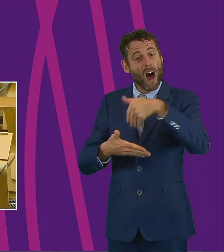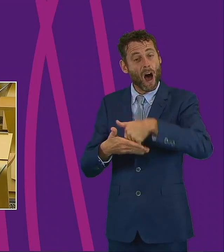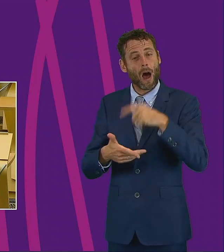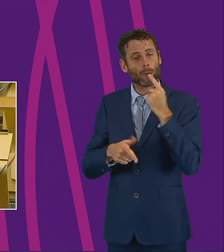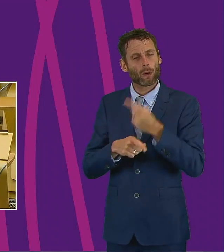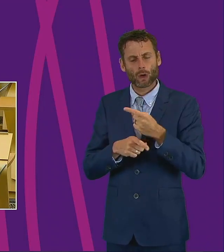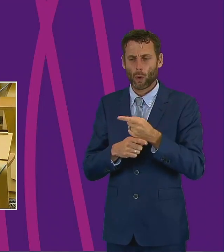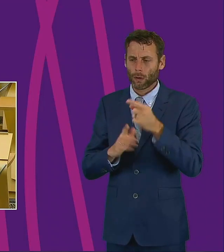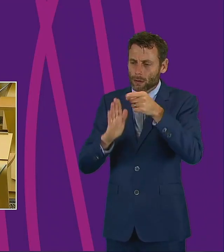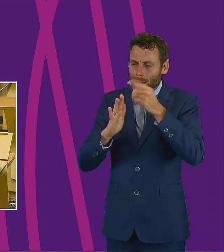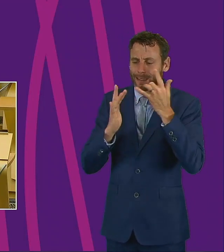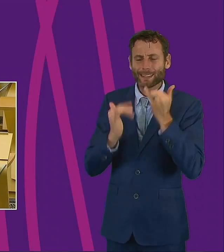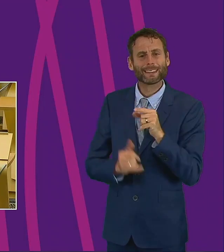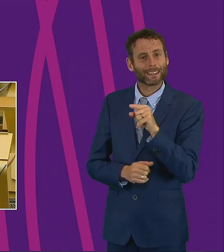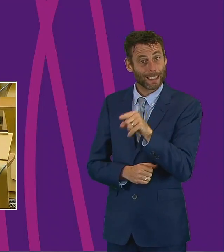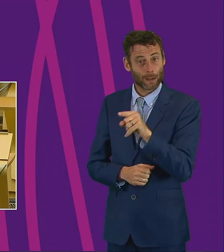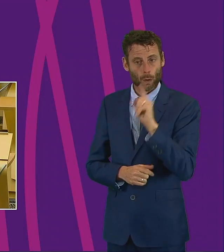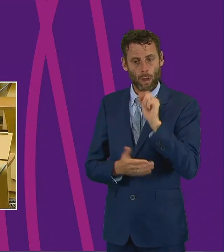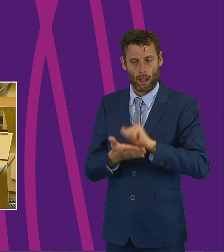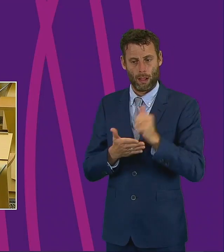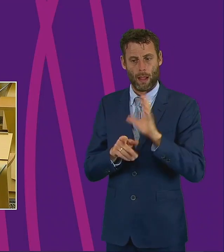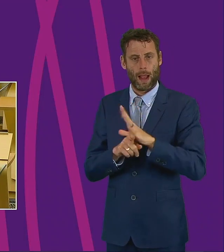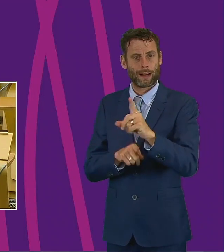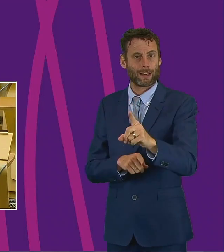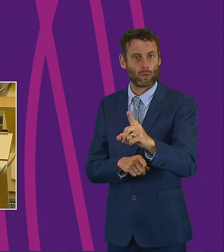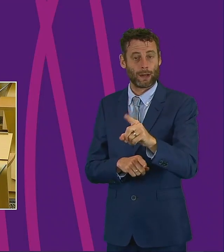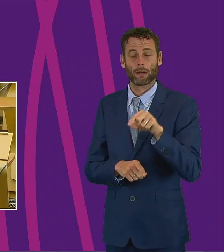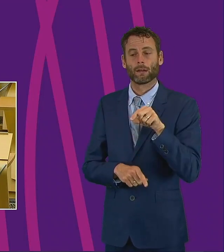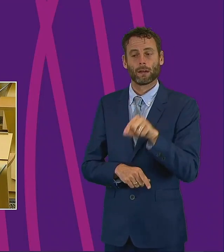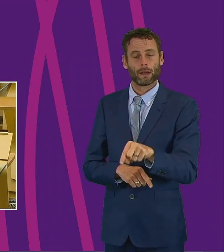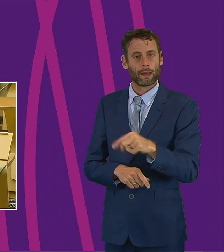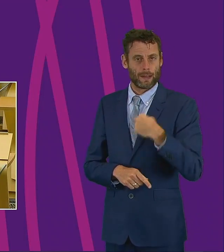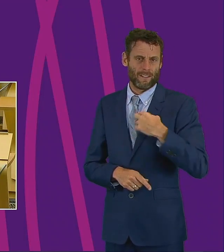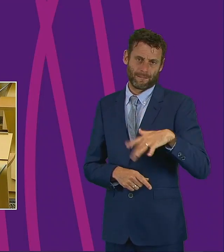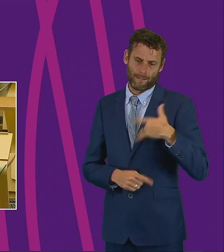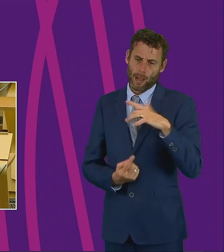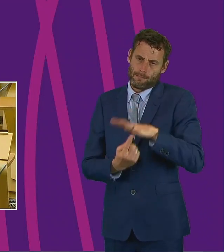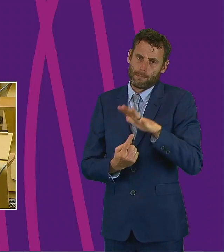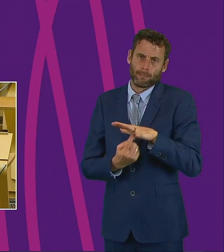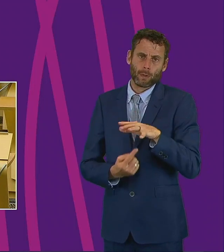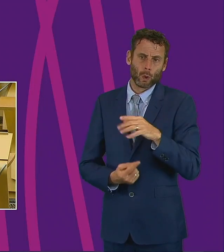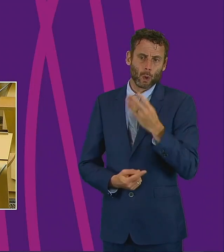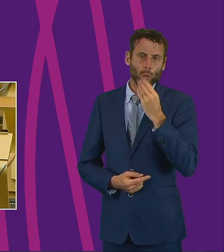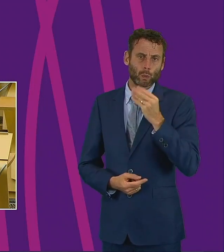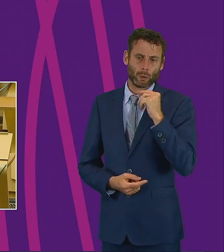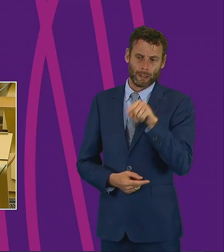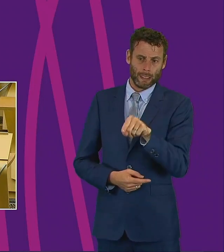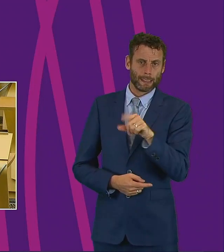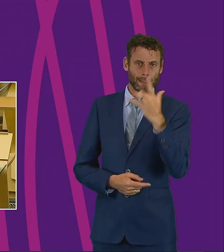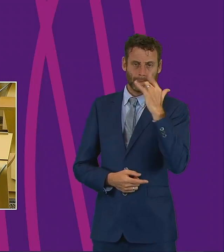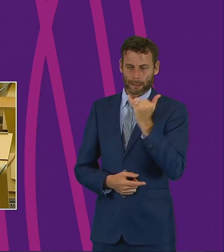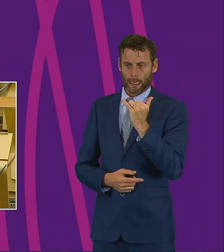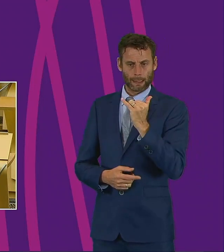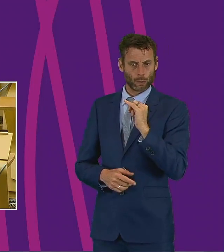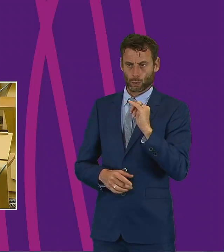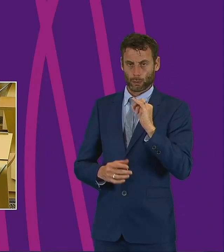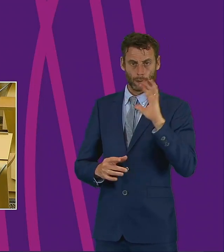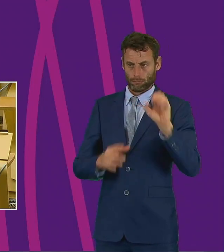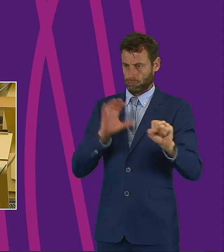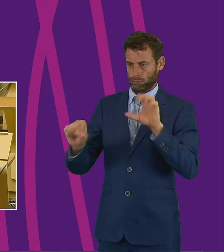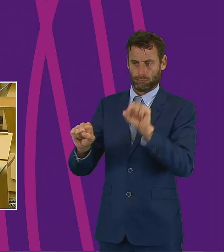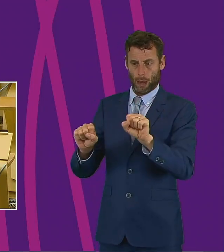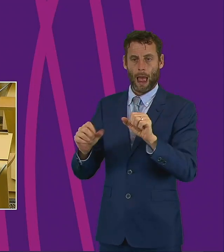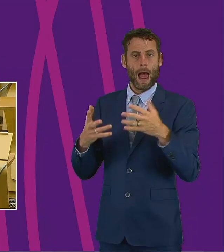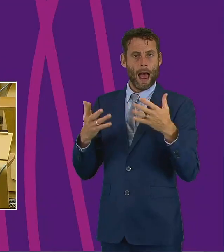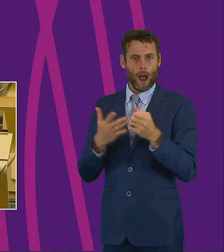by Tuesday next week. I do believe testing has an important part to play here in how we protect the